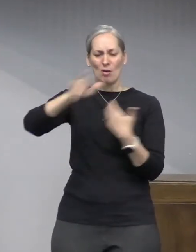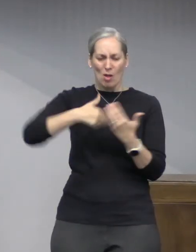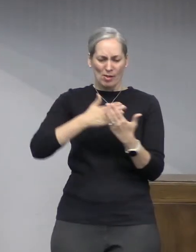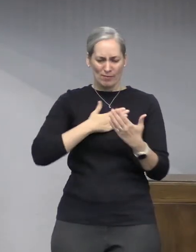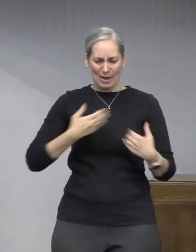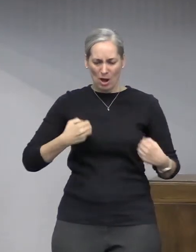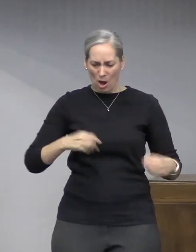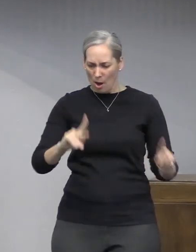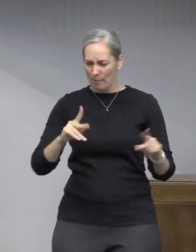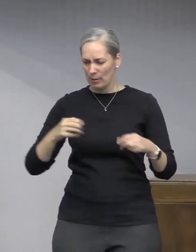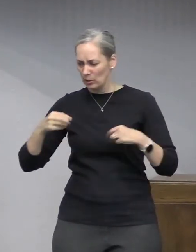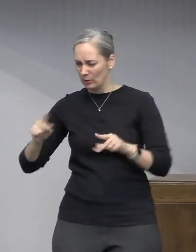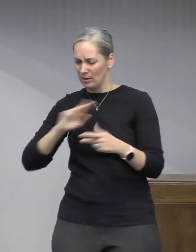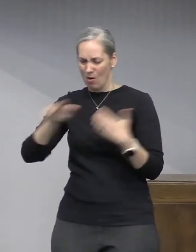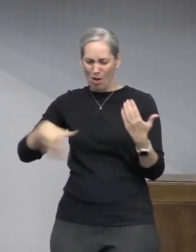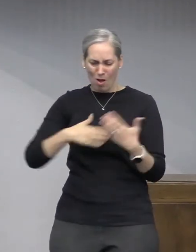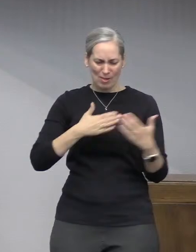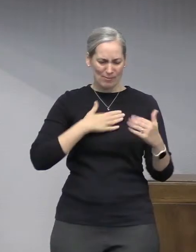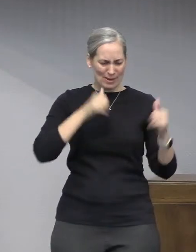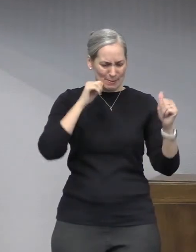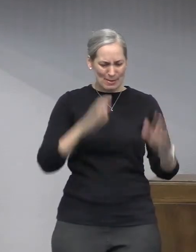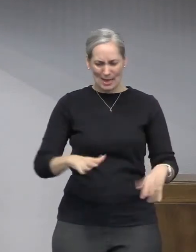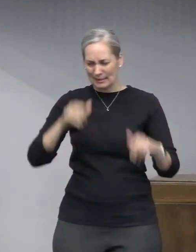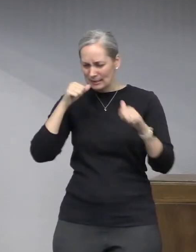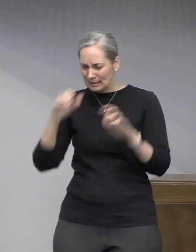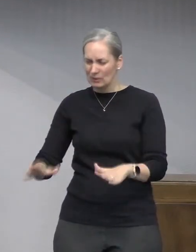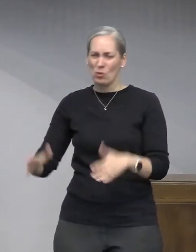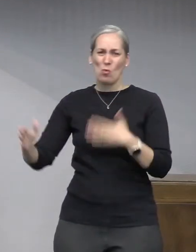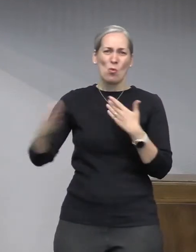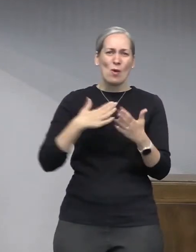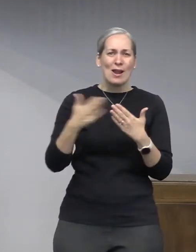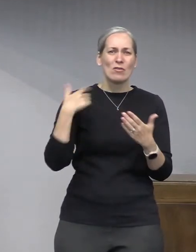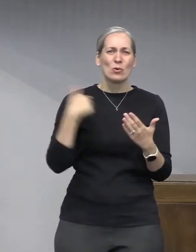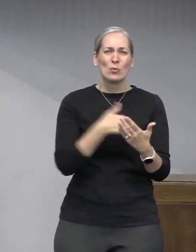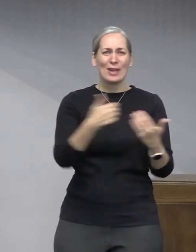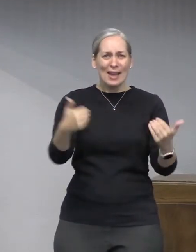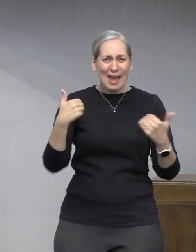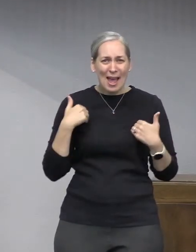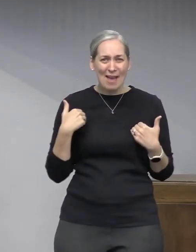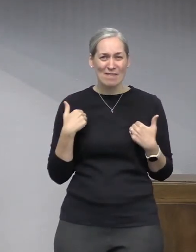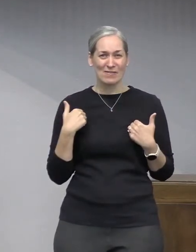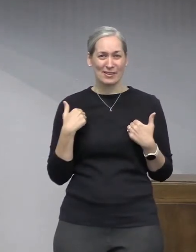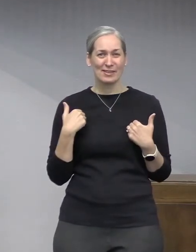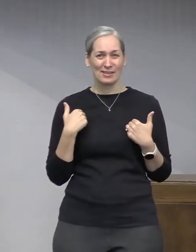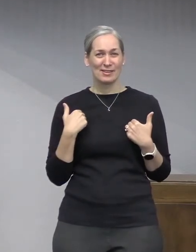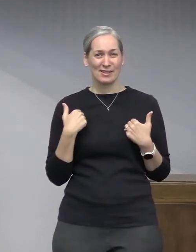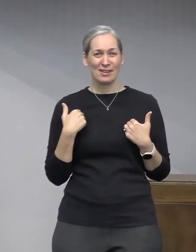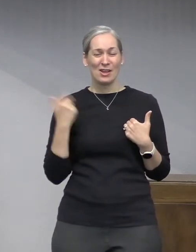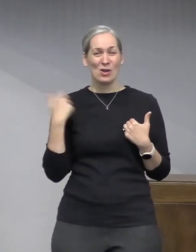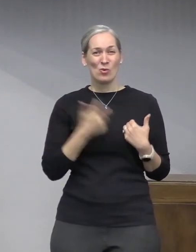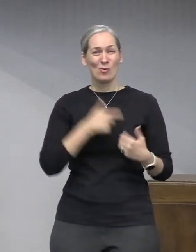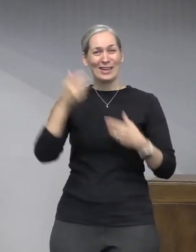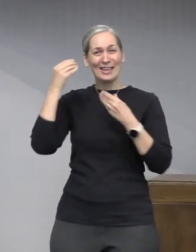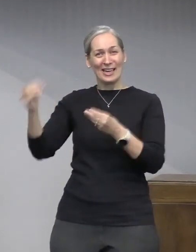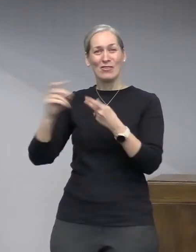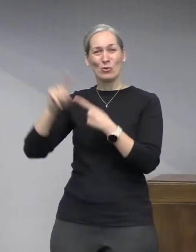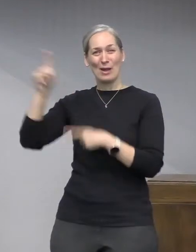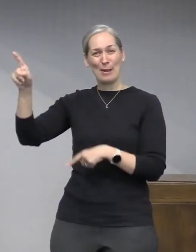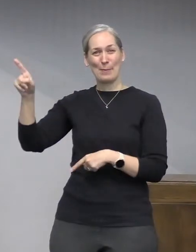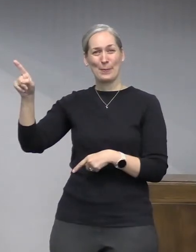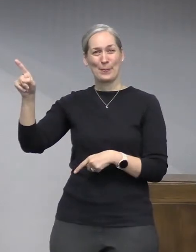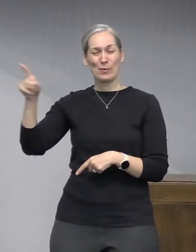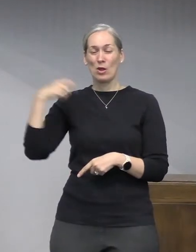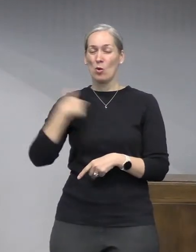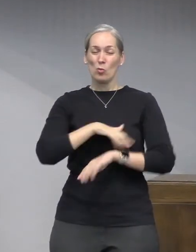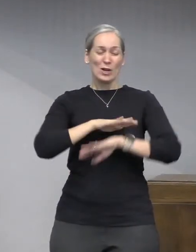opportunities, all of my blessings. Whatever we have, we give to him.